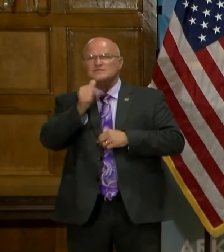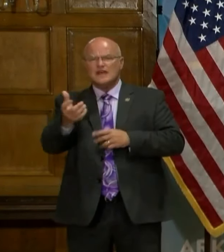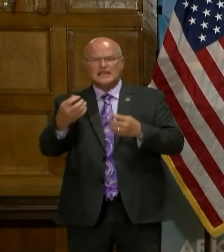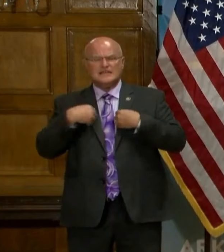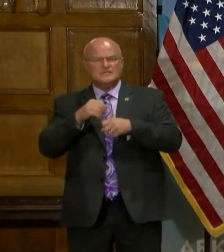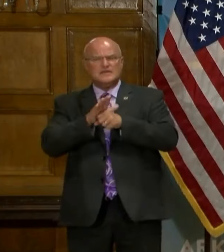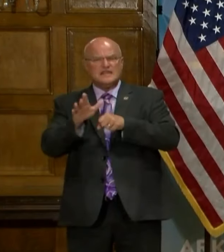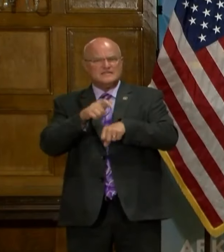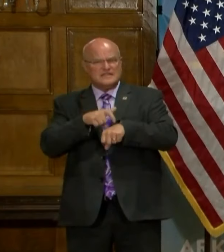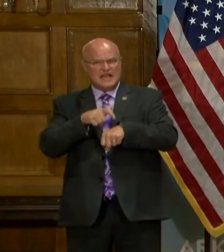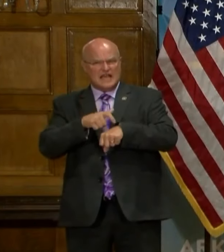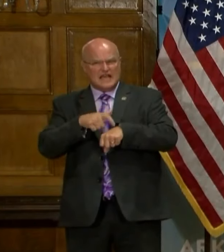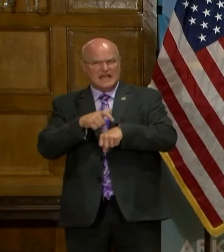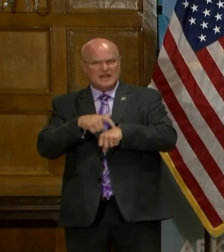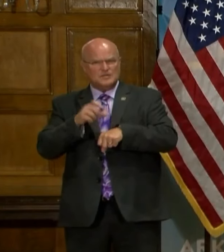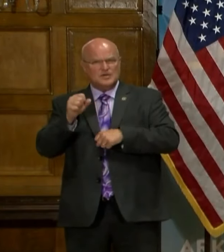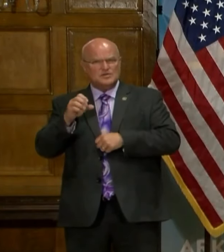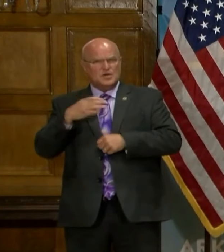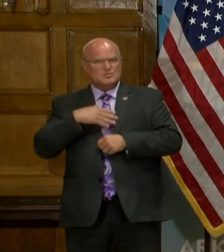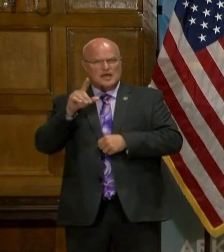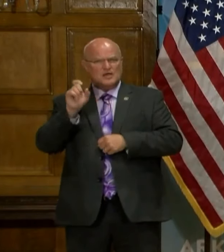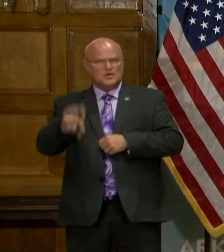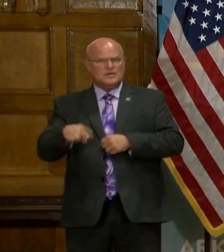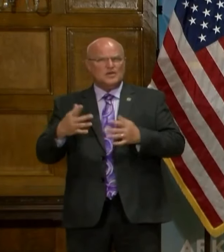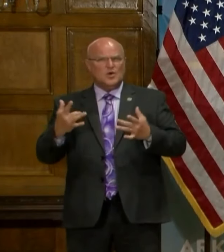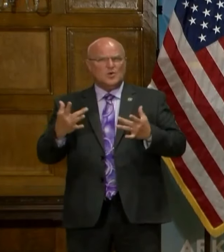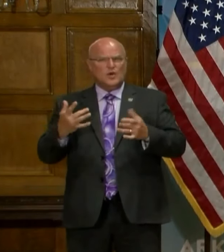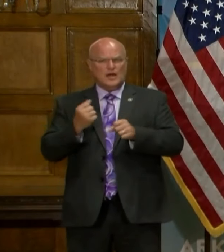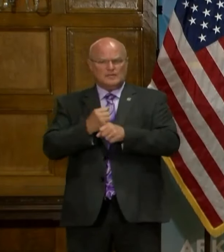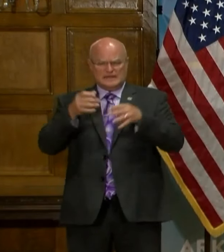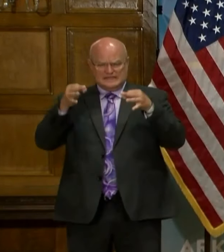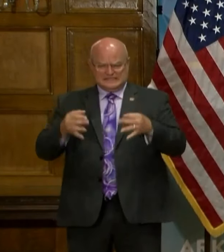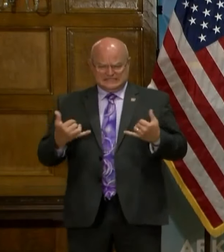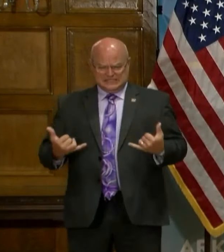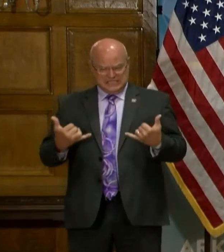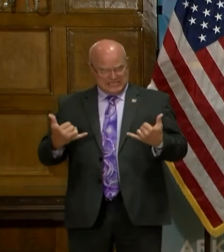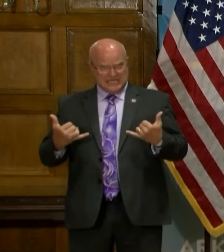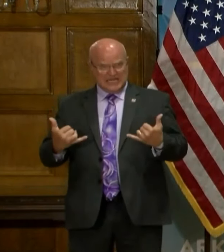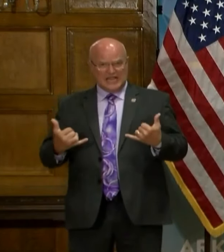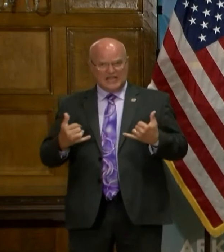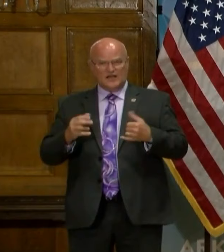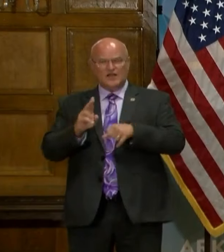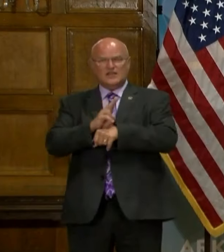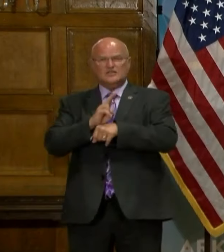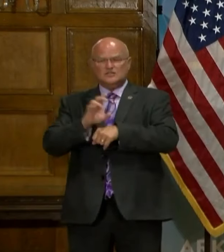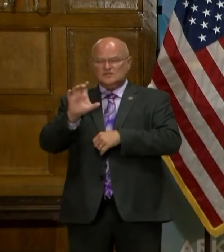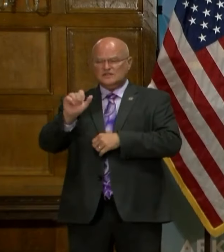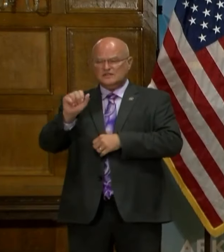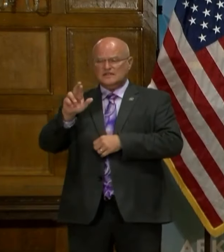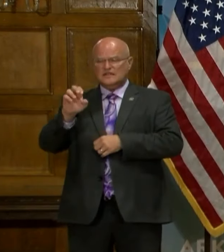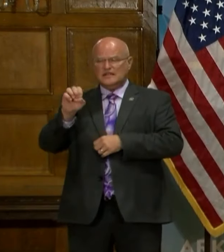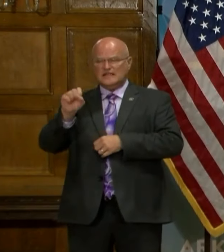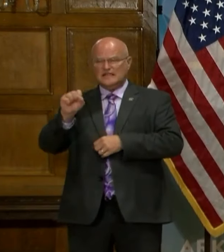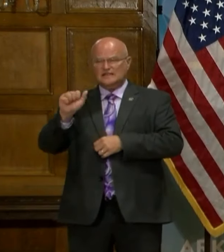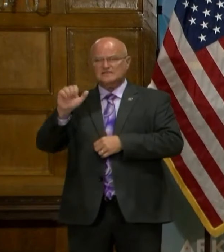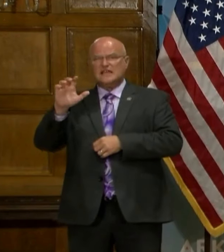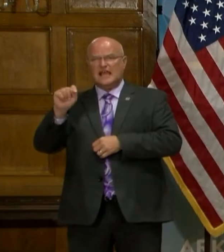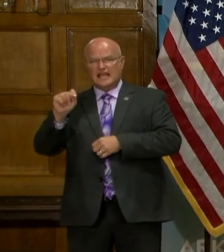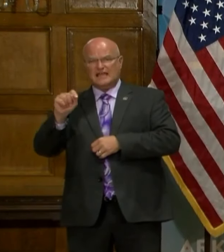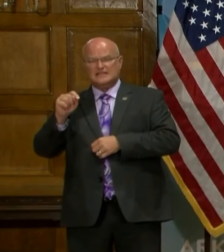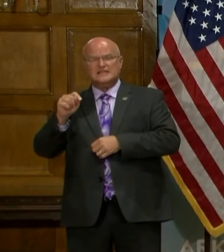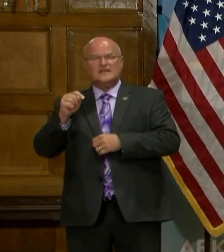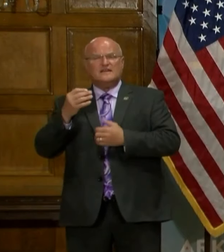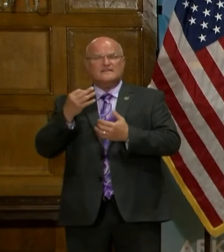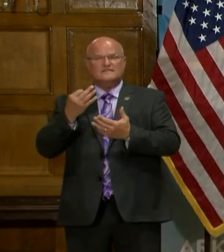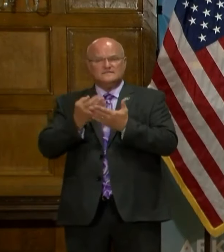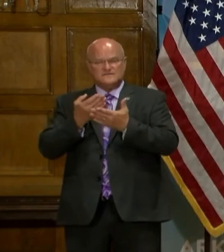give them enough time. So my question is, why not make the decision now and use that CARES Act funding to let counties